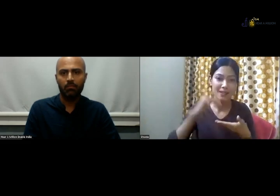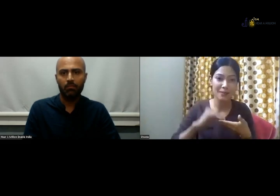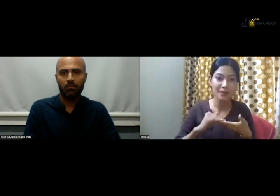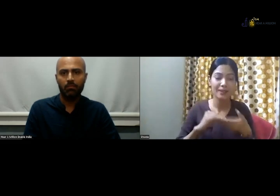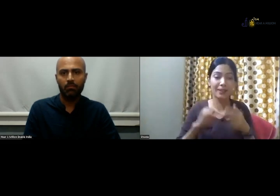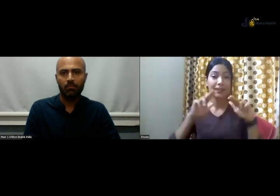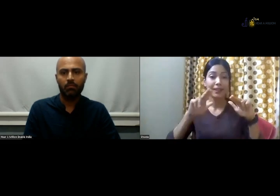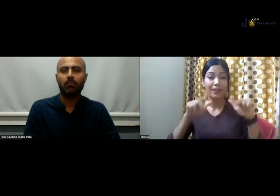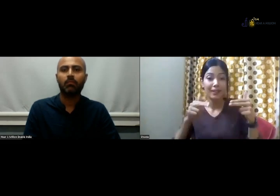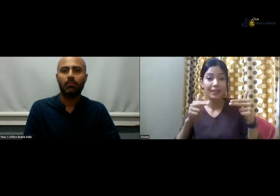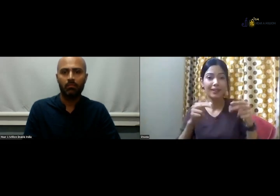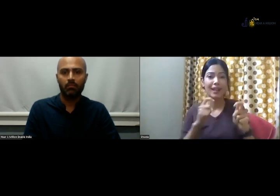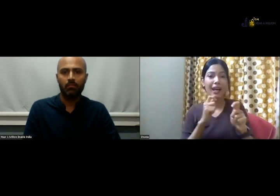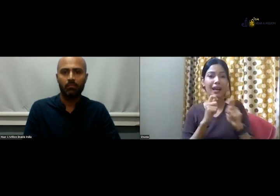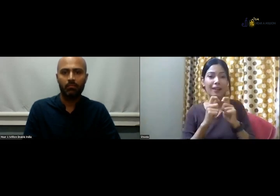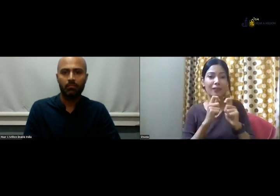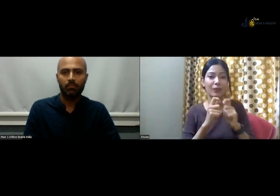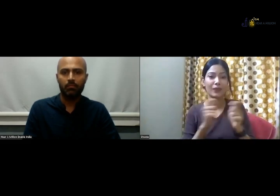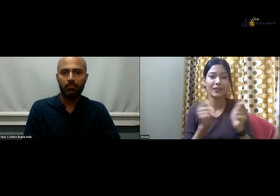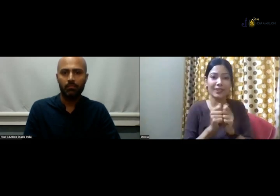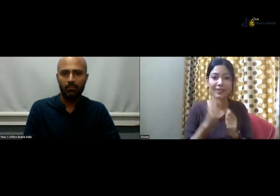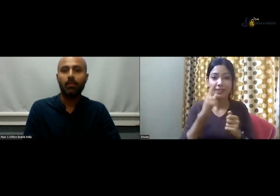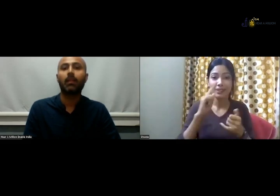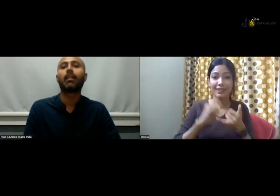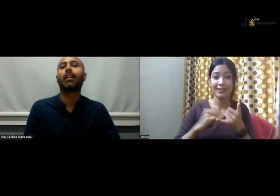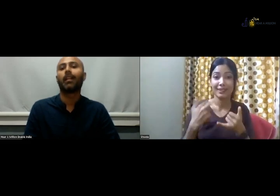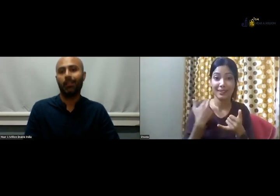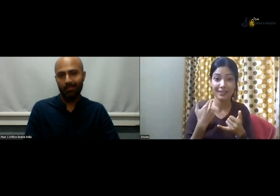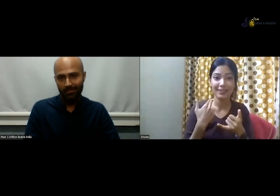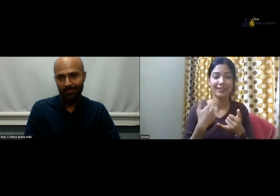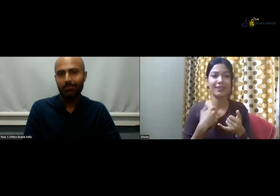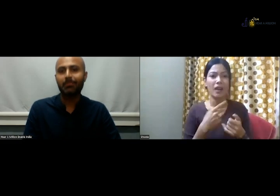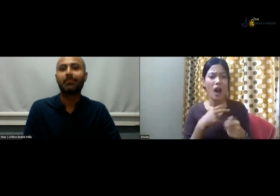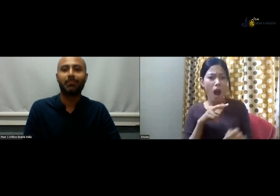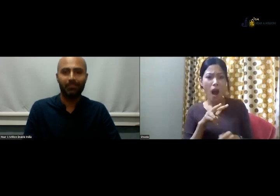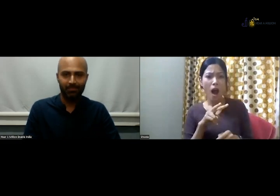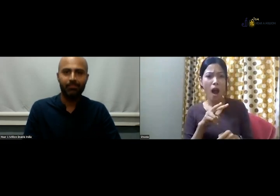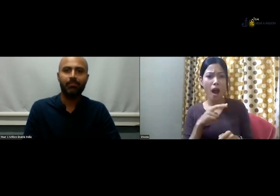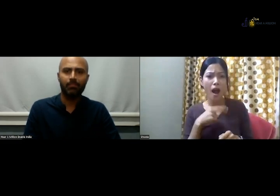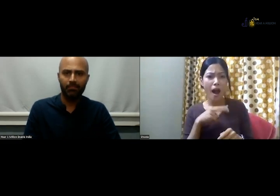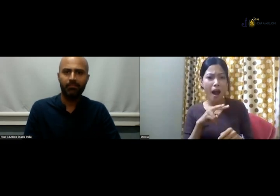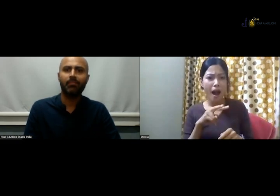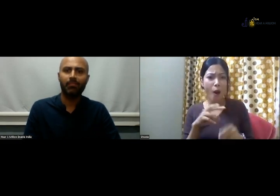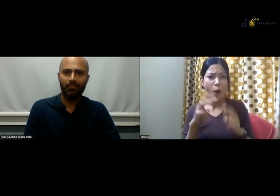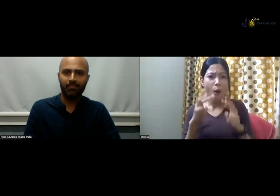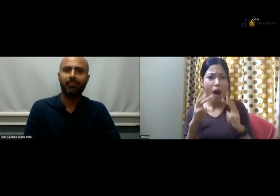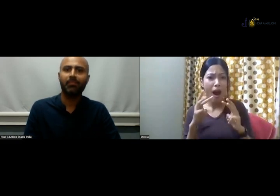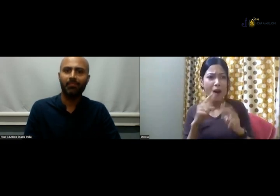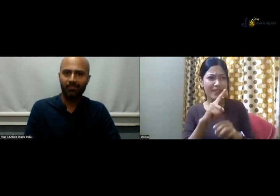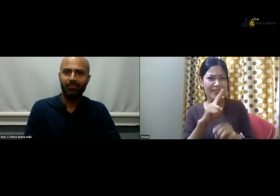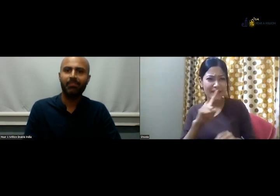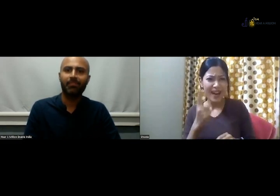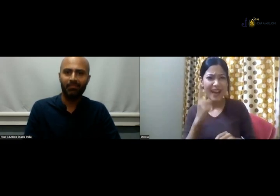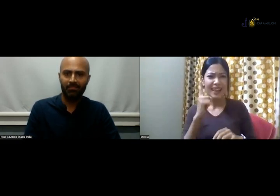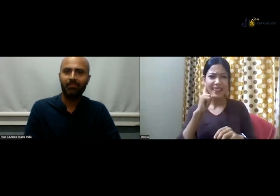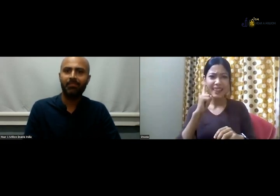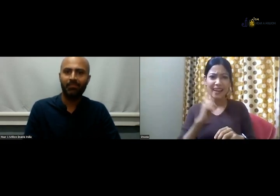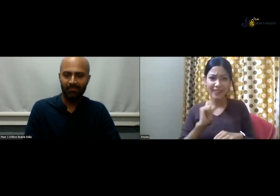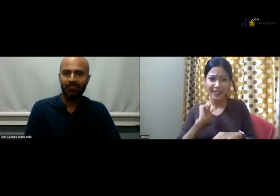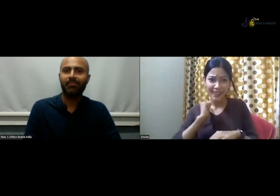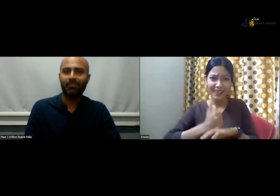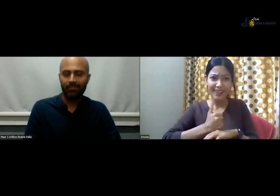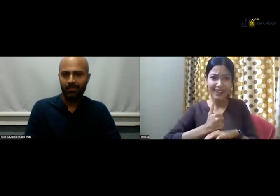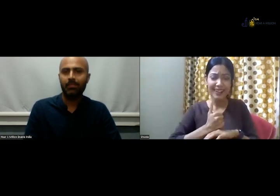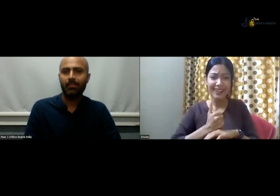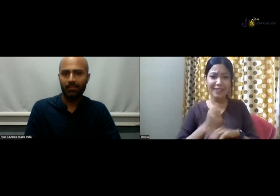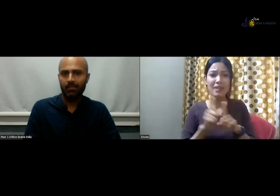deaf lawyers. So I thought that there must be some person who is a deaf lawyer. Then someone told